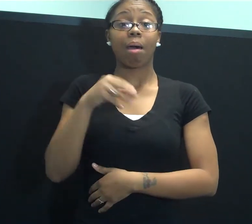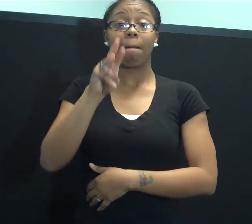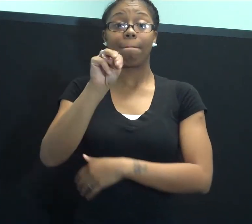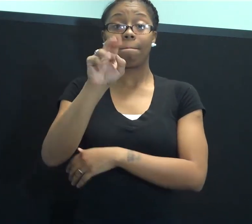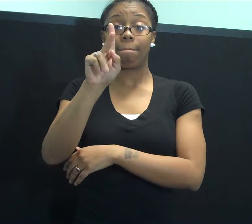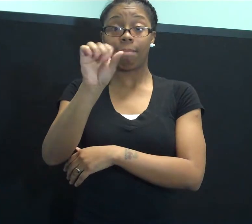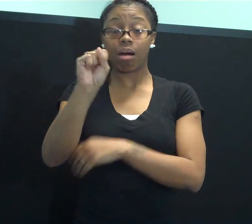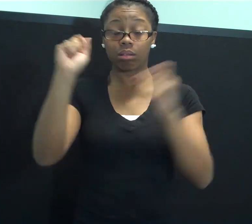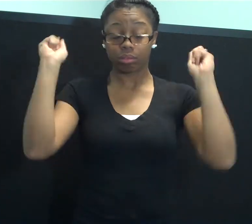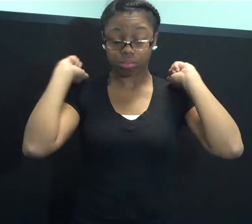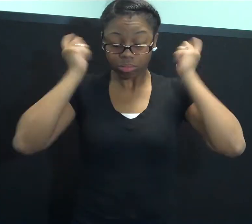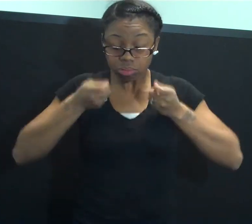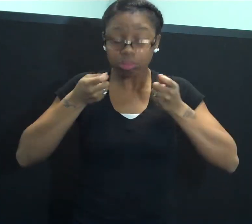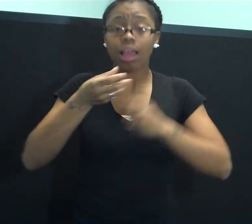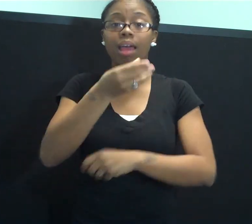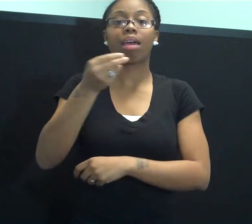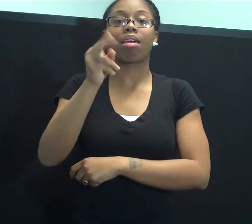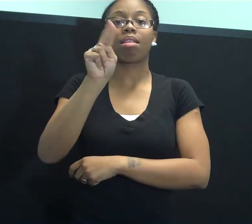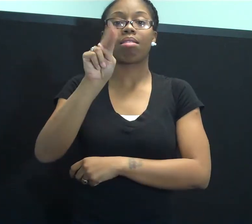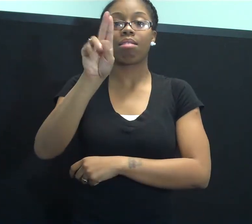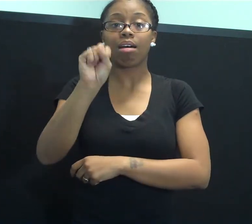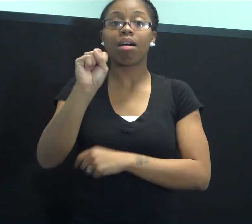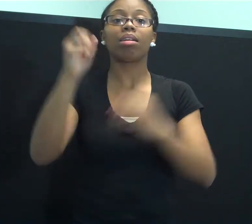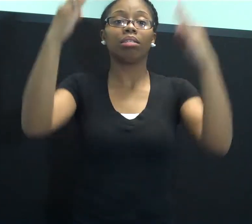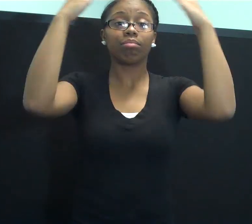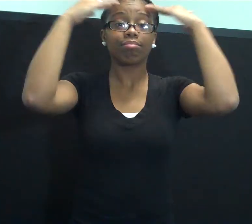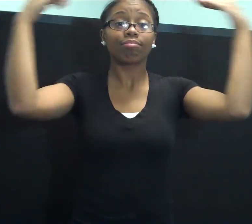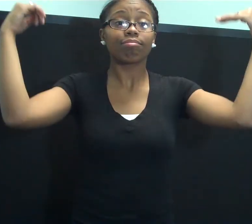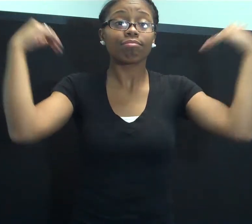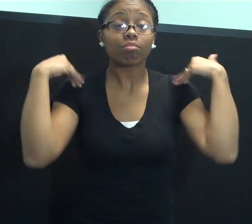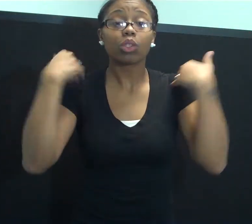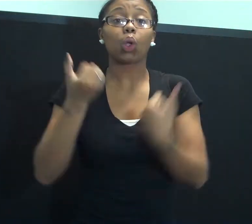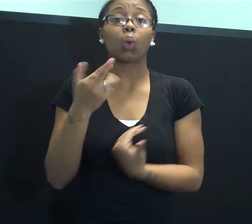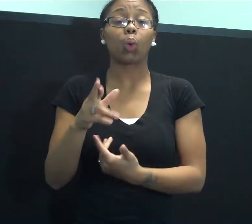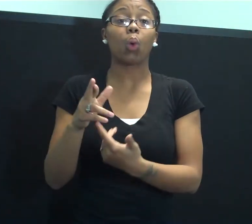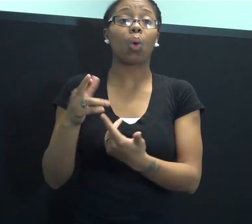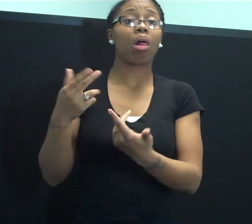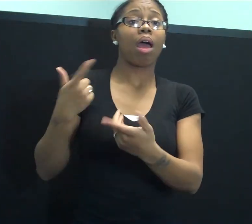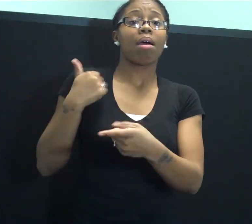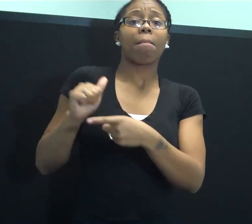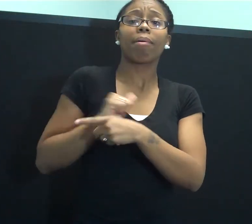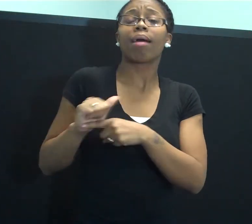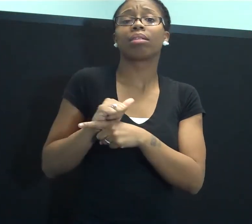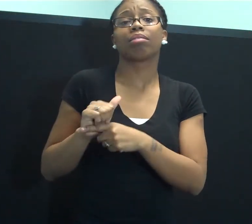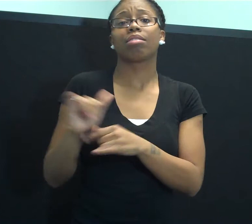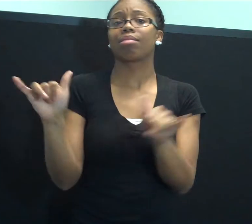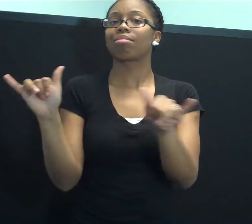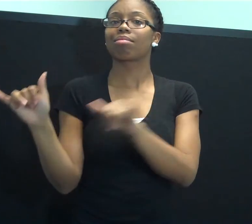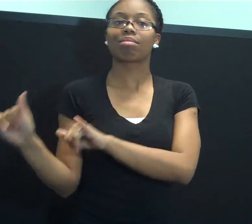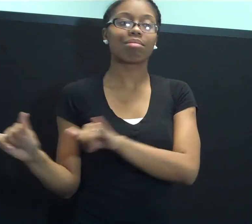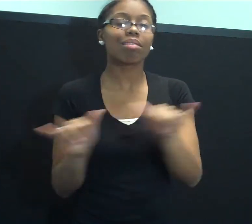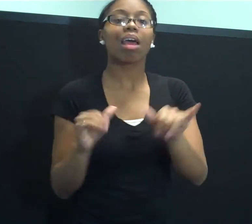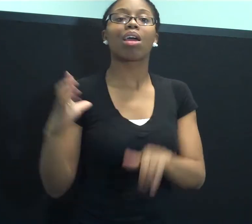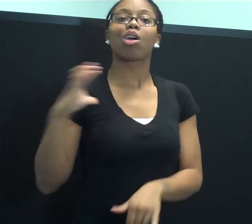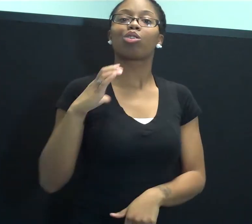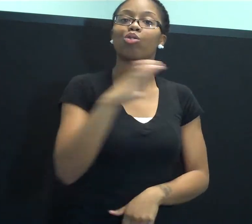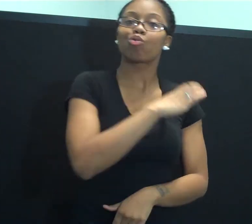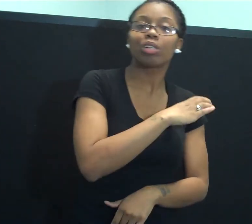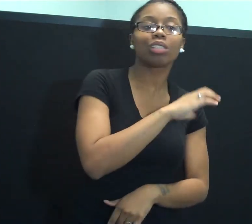who passed on a tradition of Buddhist learning and practice, just as the Christian monks and nuns did in Europe in the